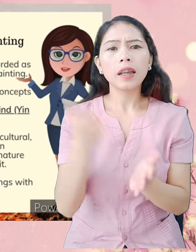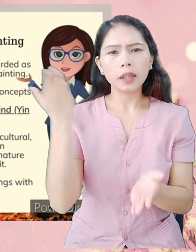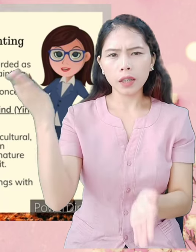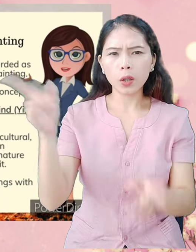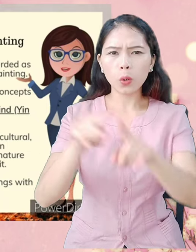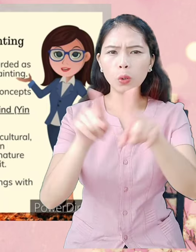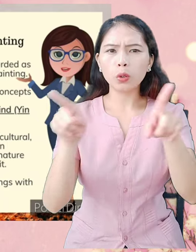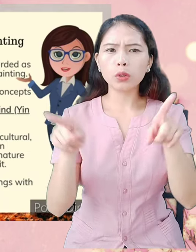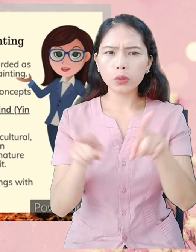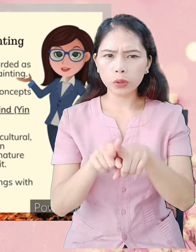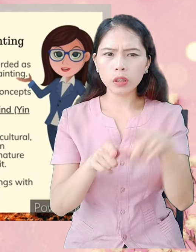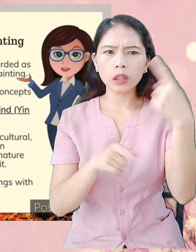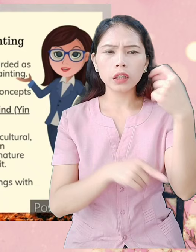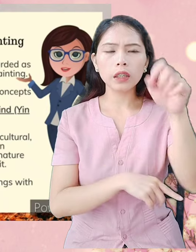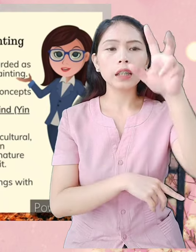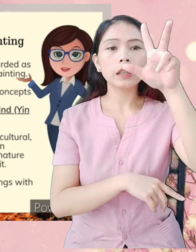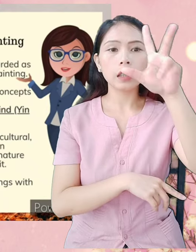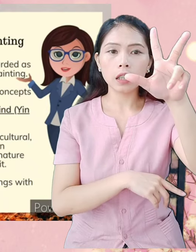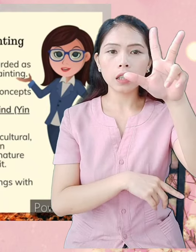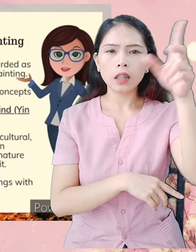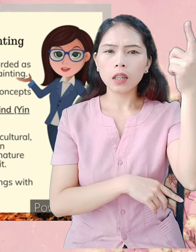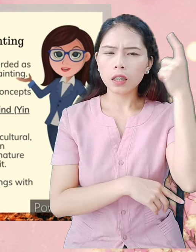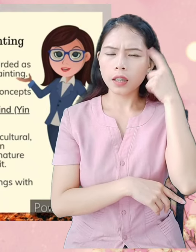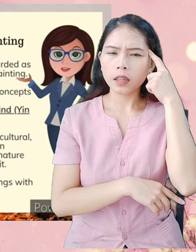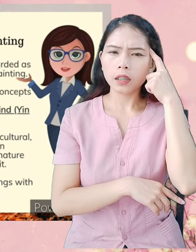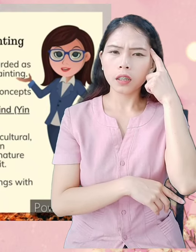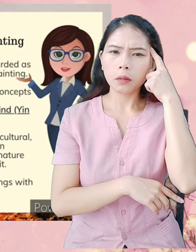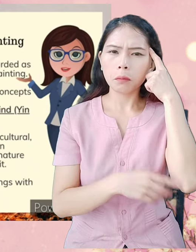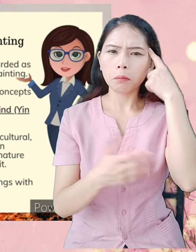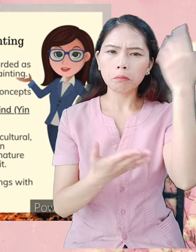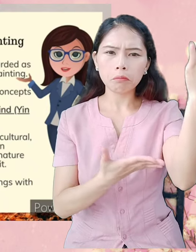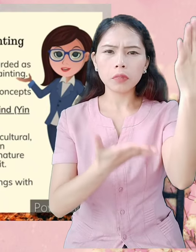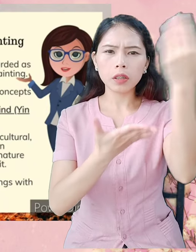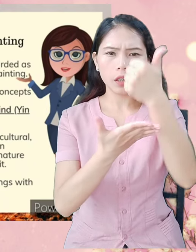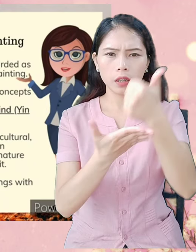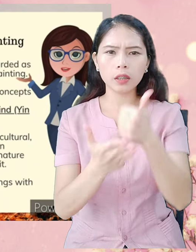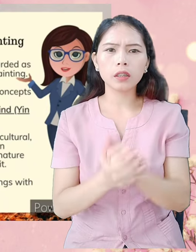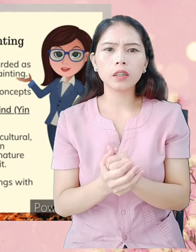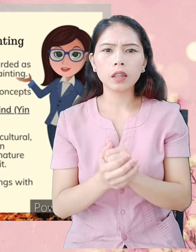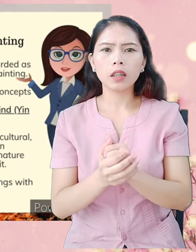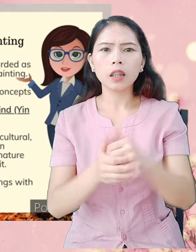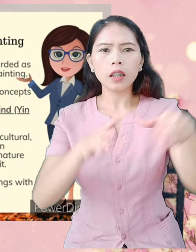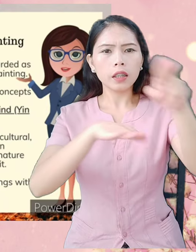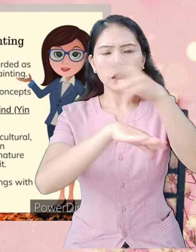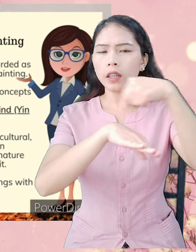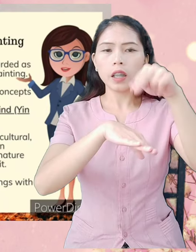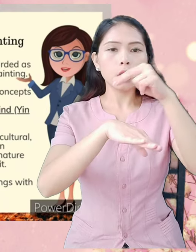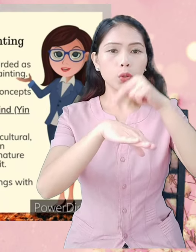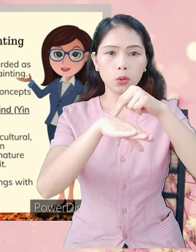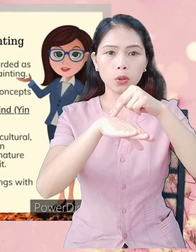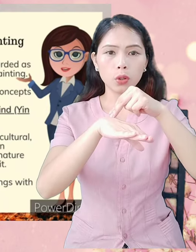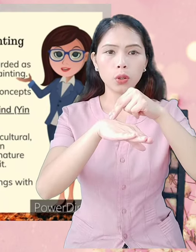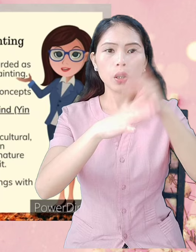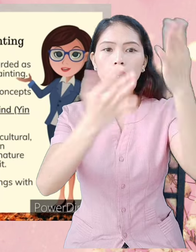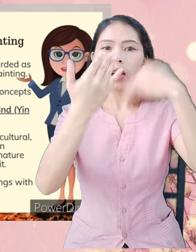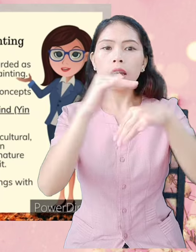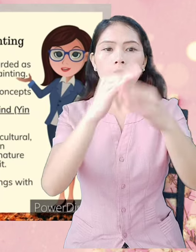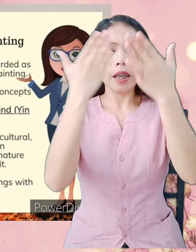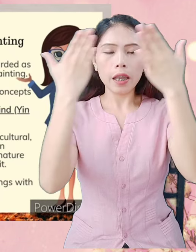They also consider the three concepts of their arts: nature,